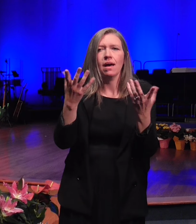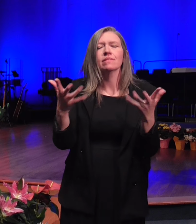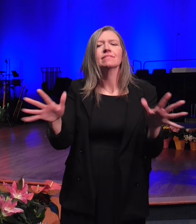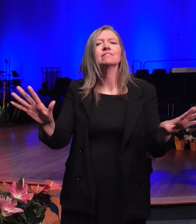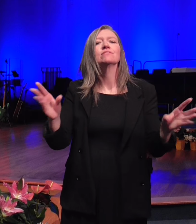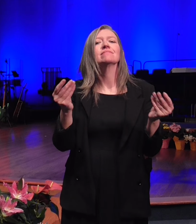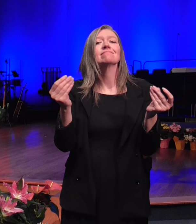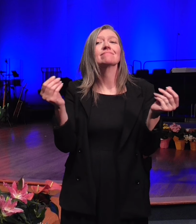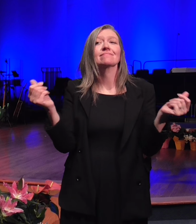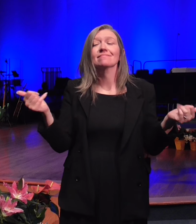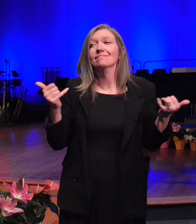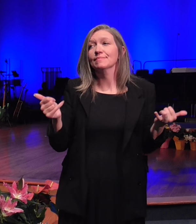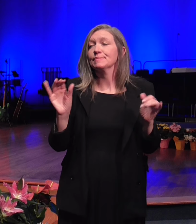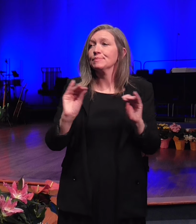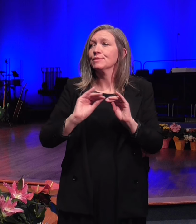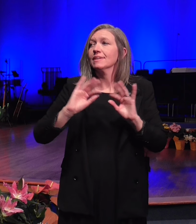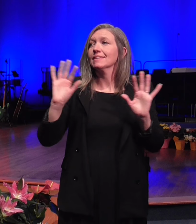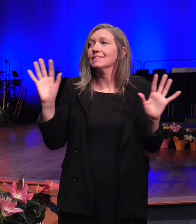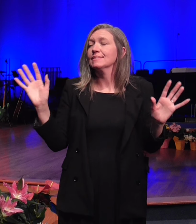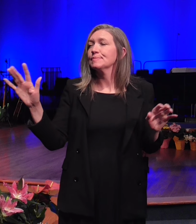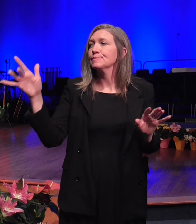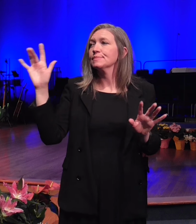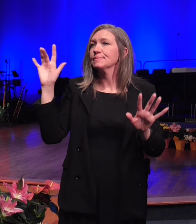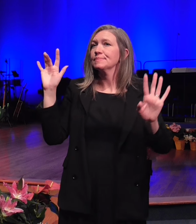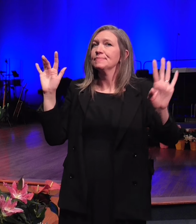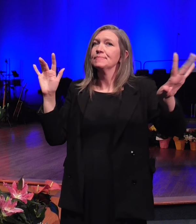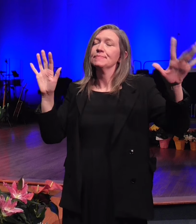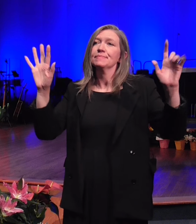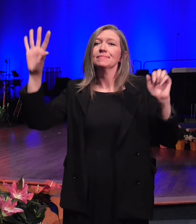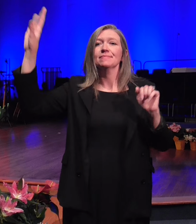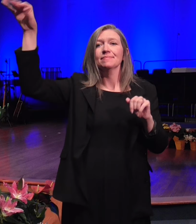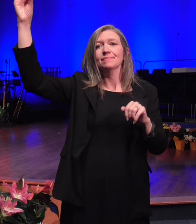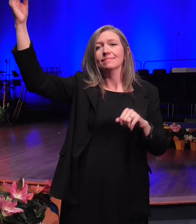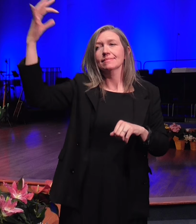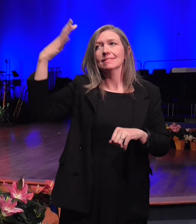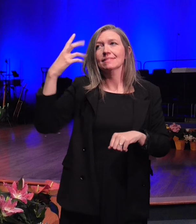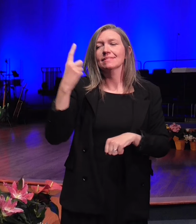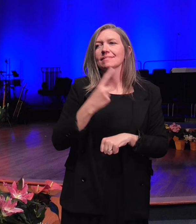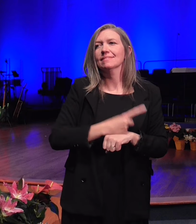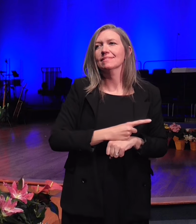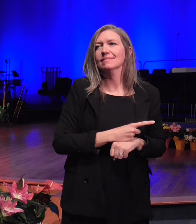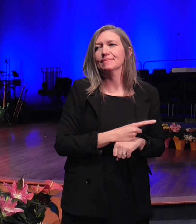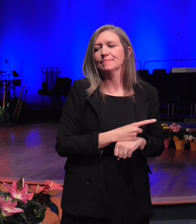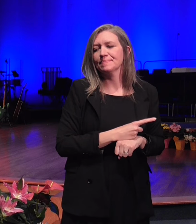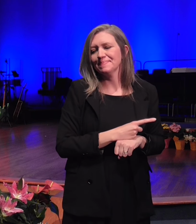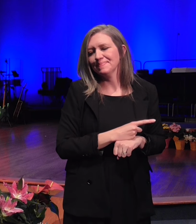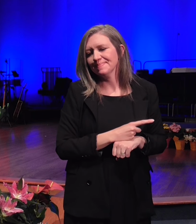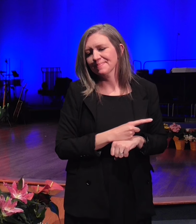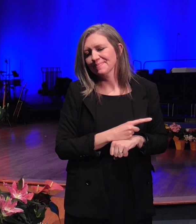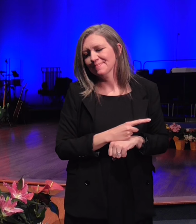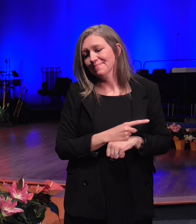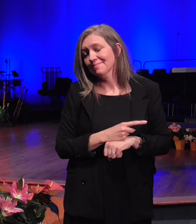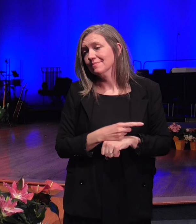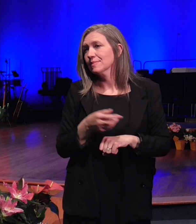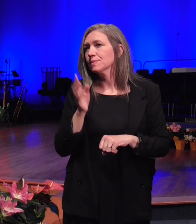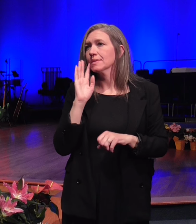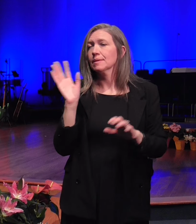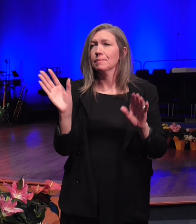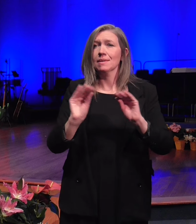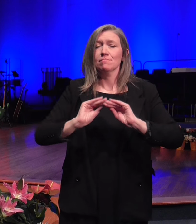a bright, bright, sunshiny day. Gonna be